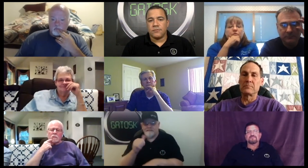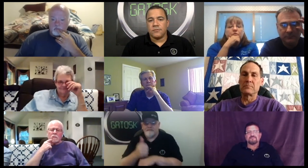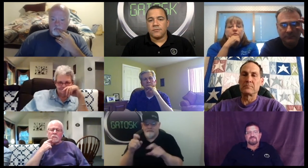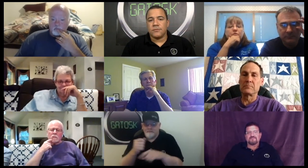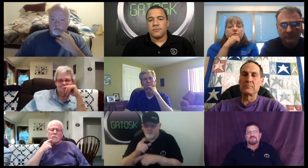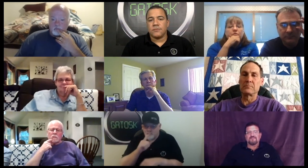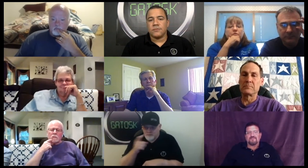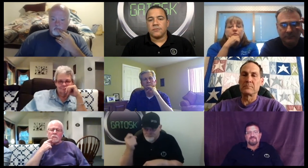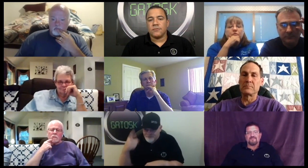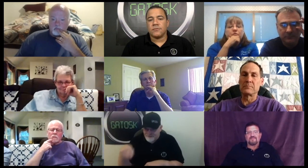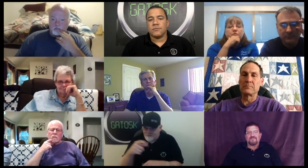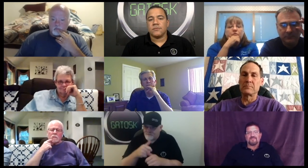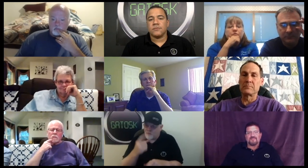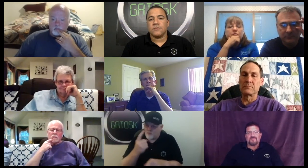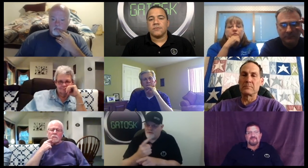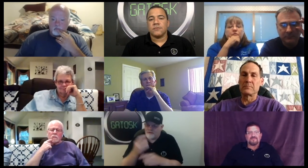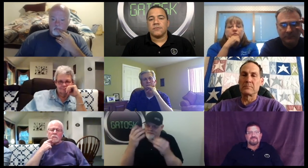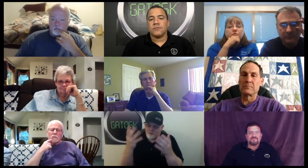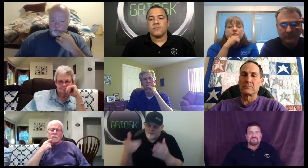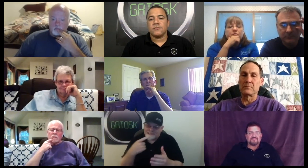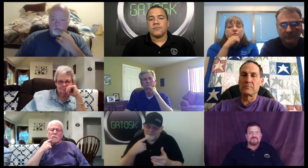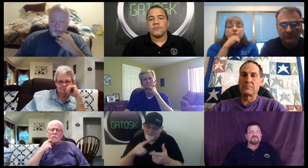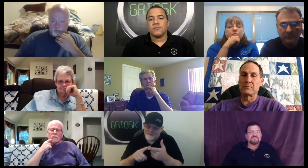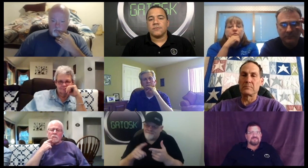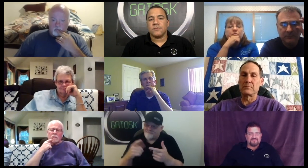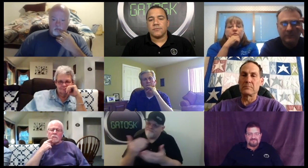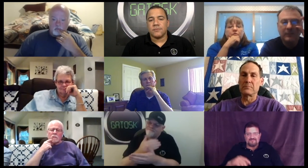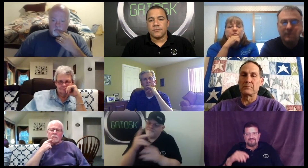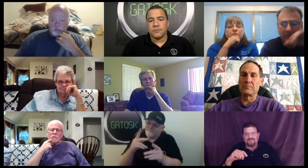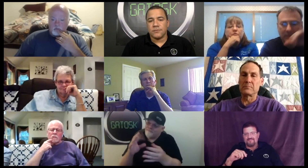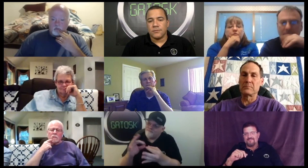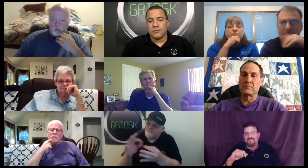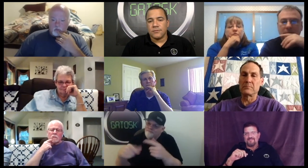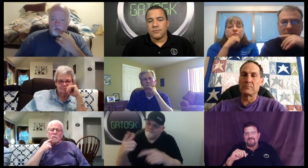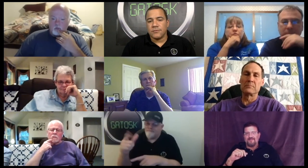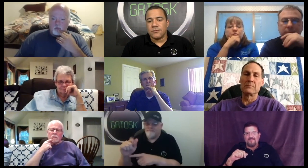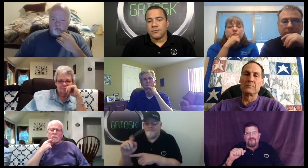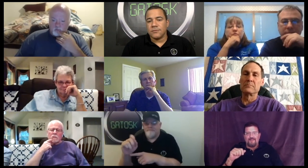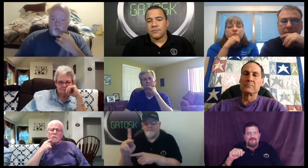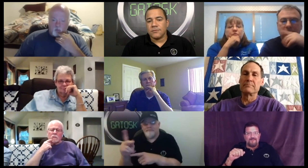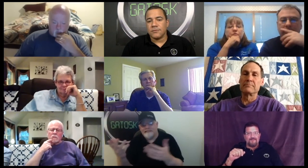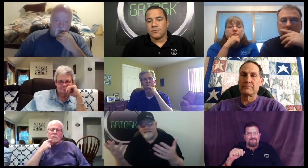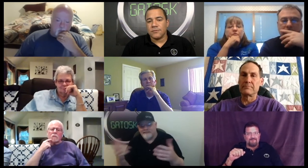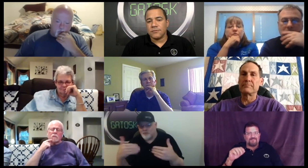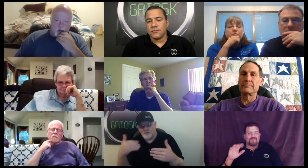if it's invest $100, make thousands of dollars. You're like, no, you want to make sure that you're giving out the correct information about